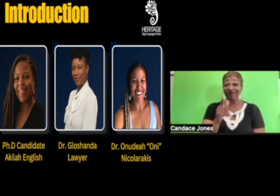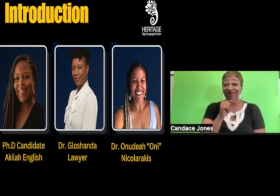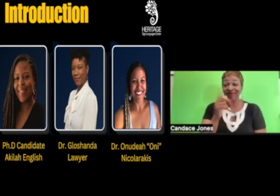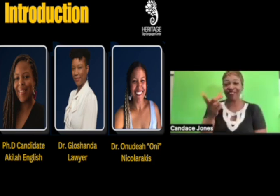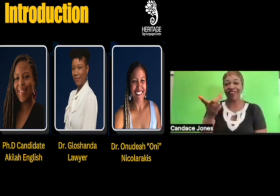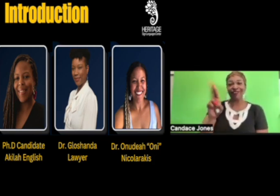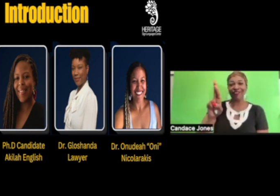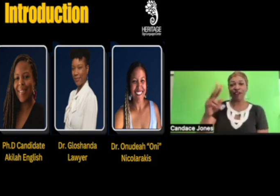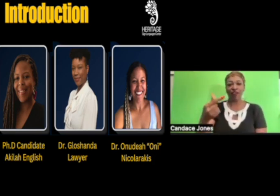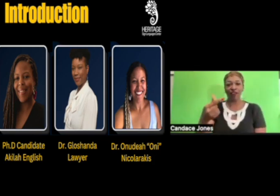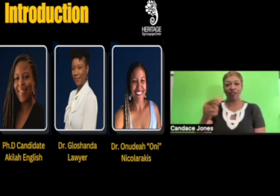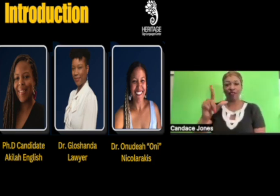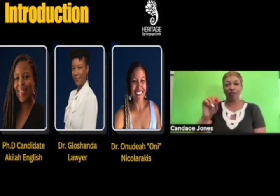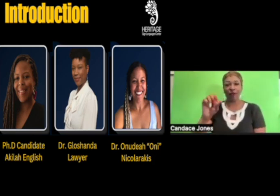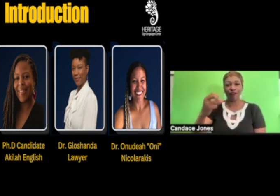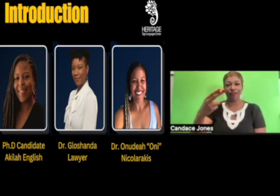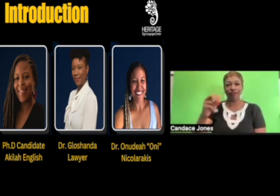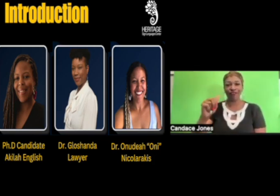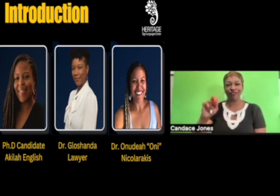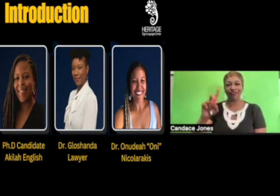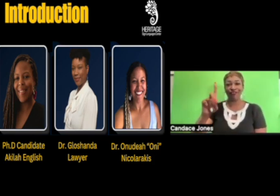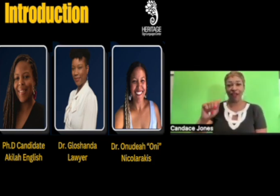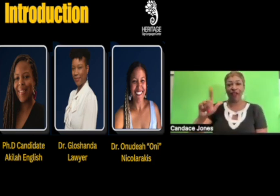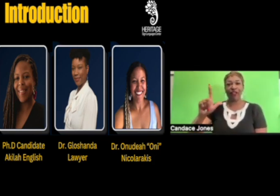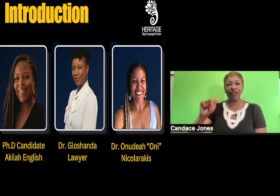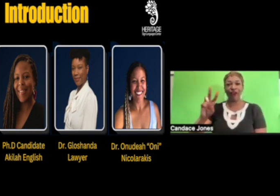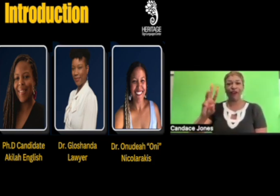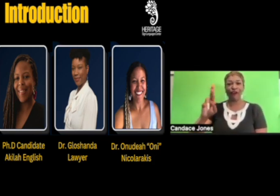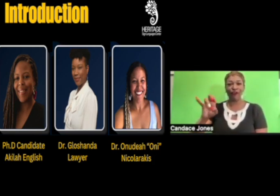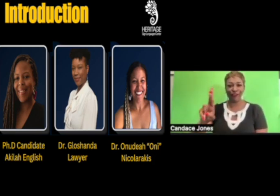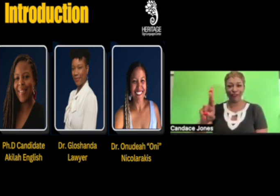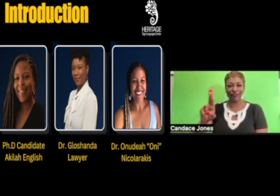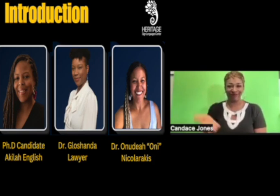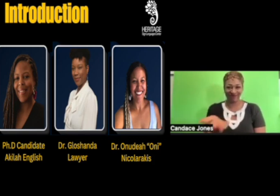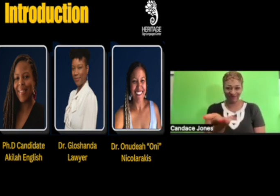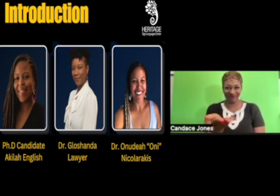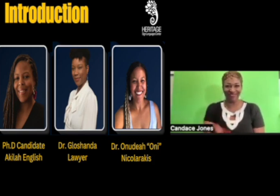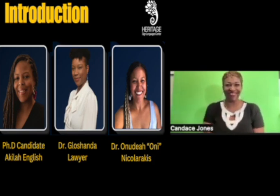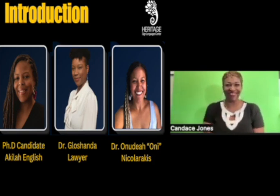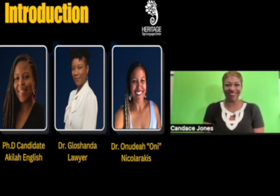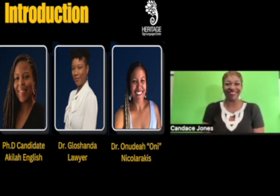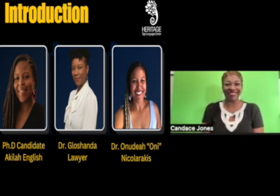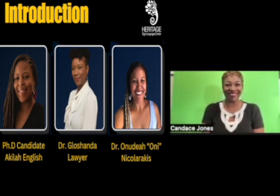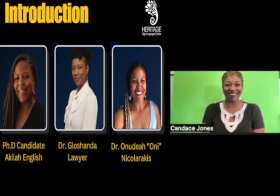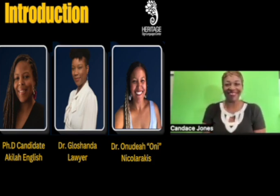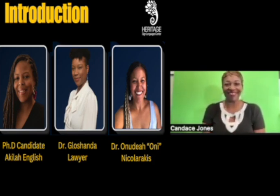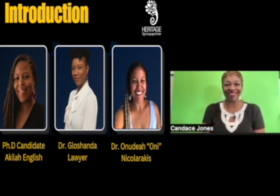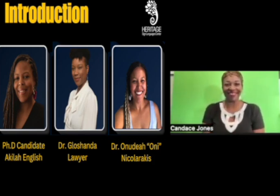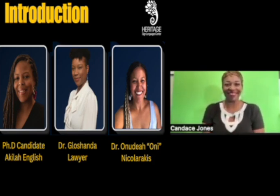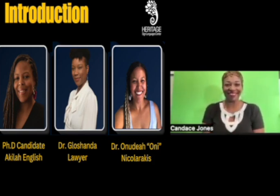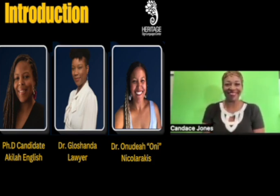Beautiful. Next, I'll introduce Dr. Gloshander Lawyer.